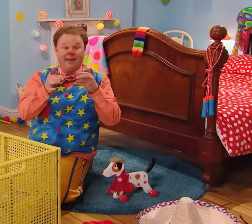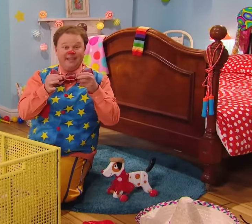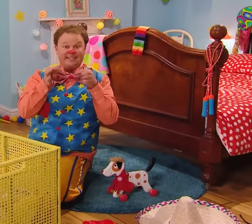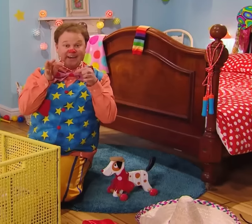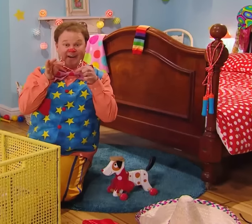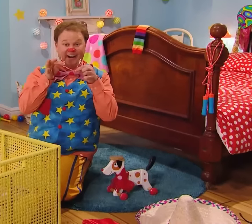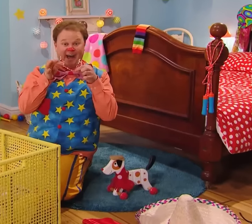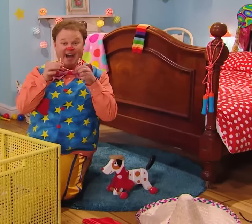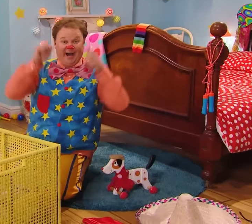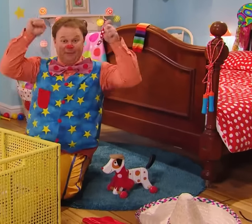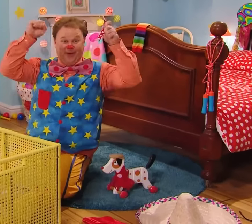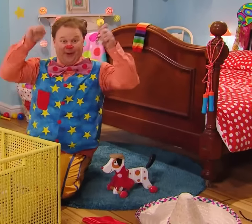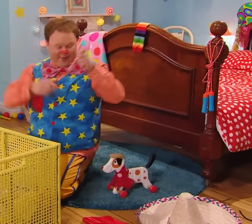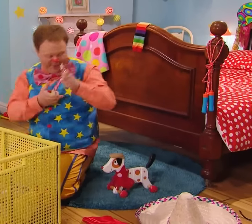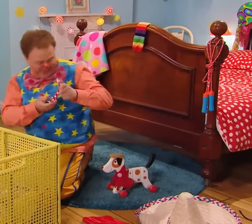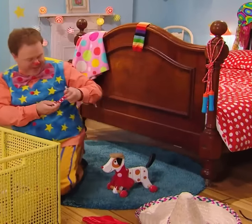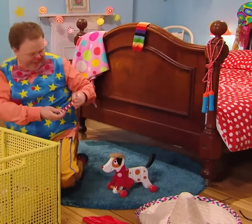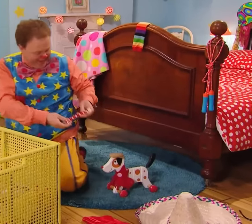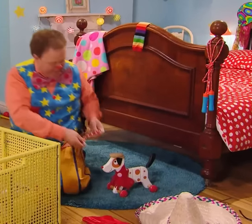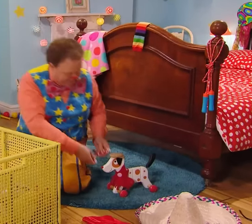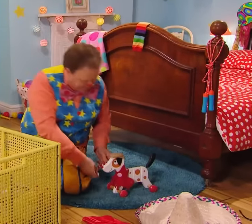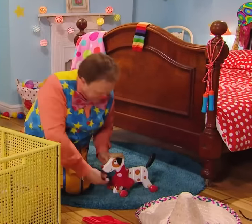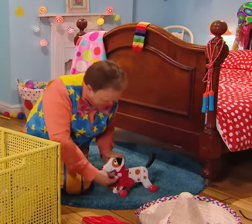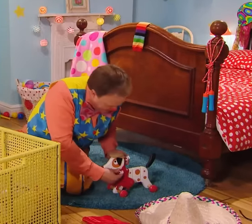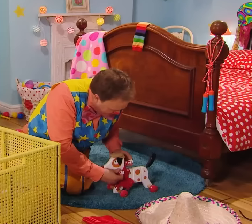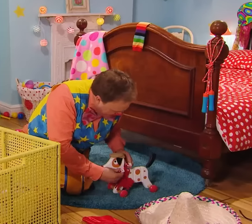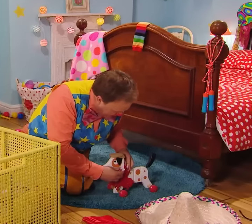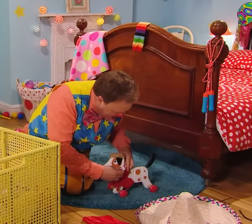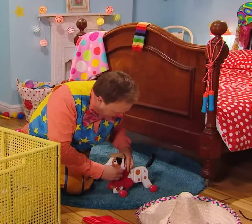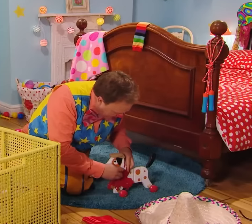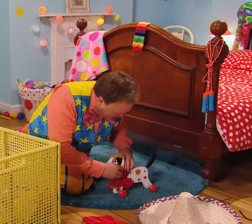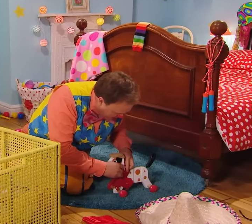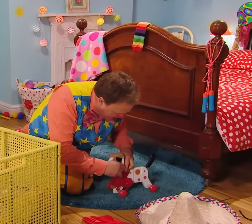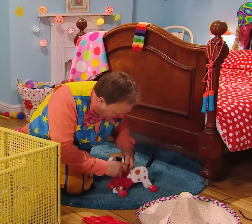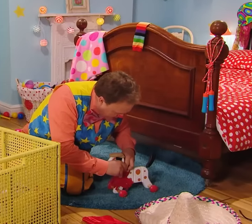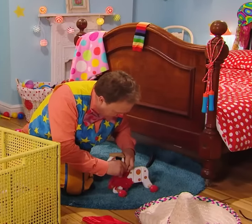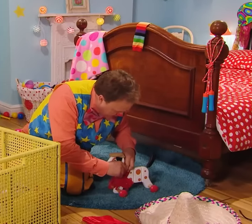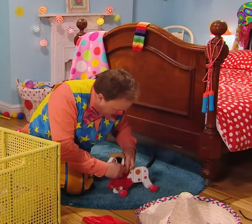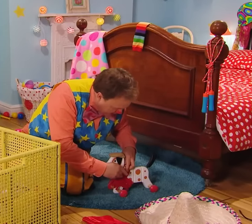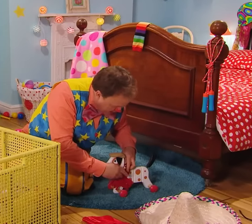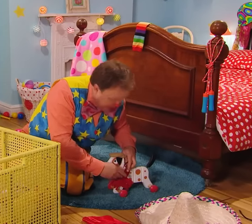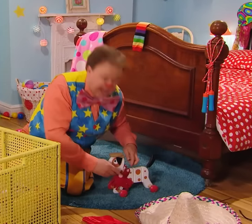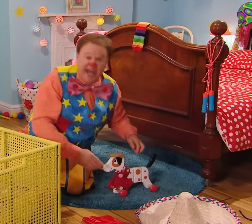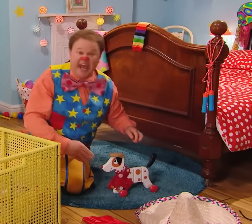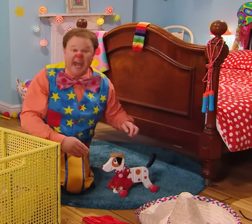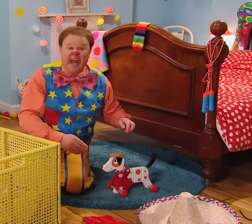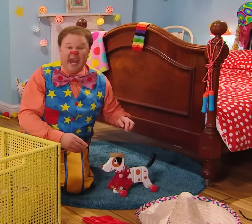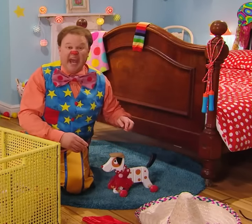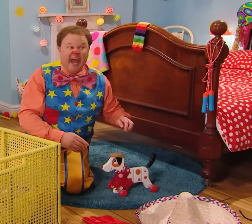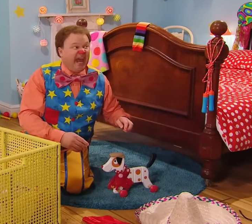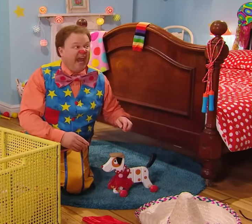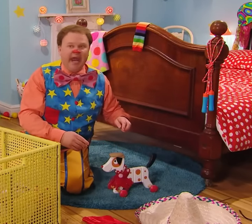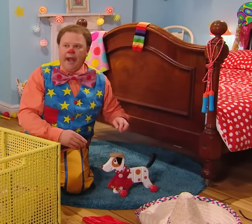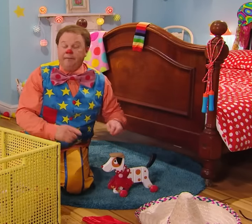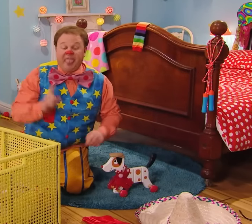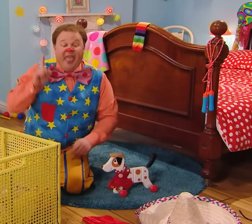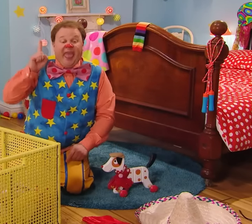puppy's collar. Woohoo! But aren't you supposed to be looking for your pet puppy squeaky toy bone, Mr